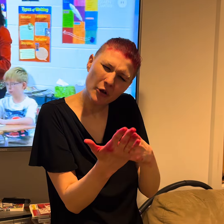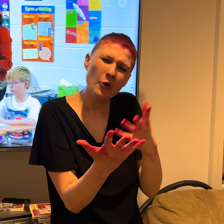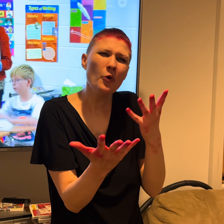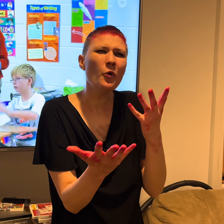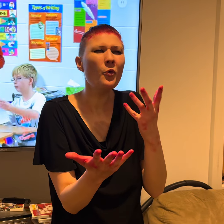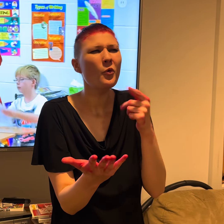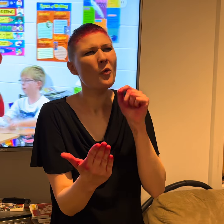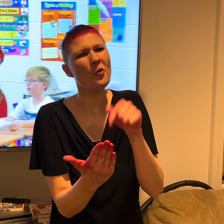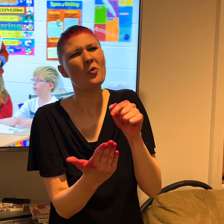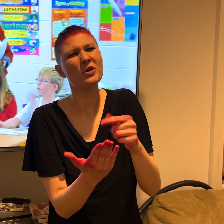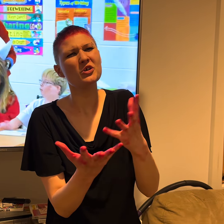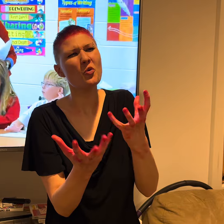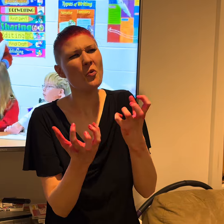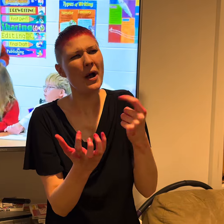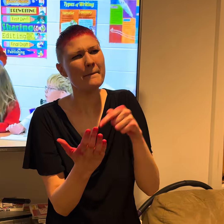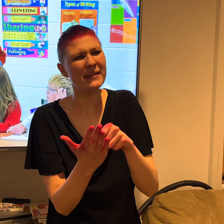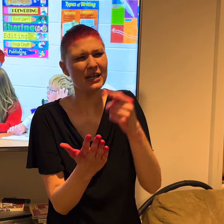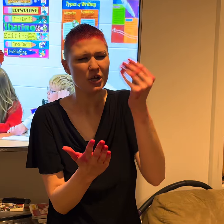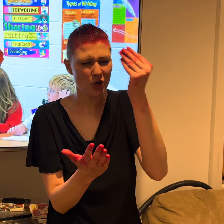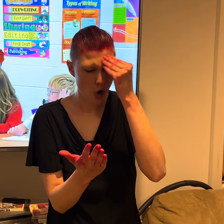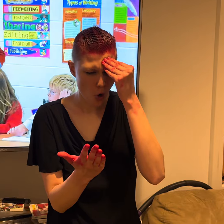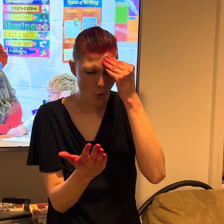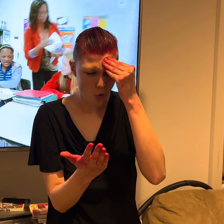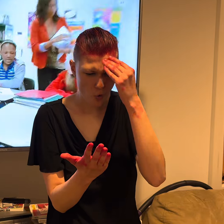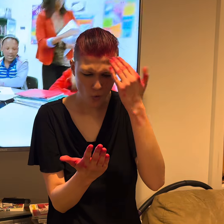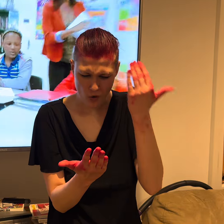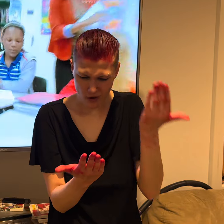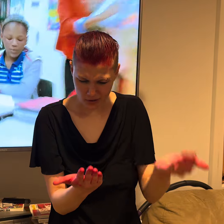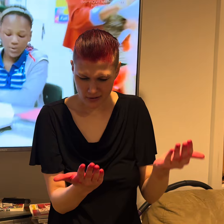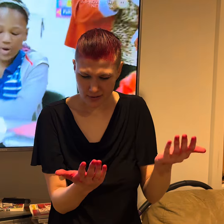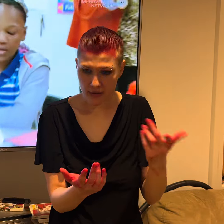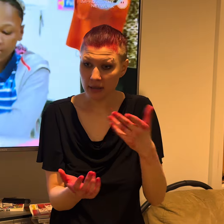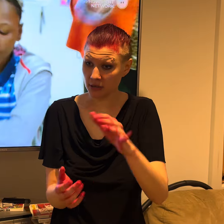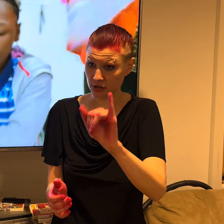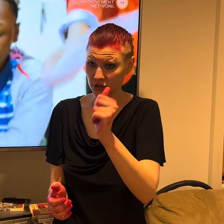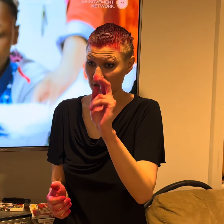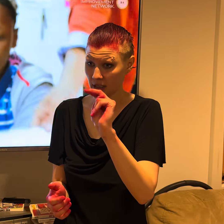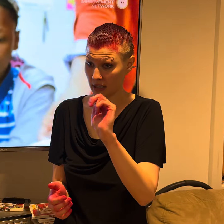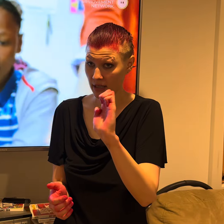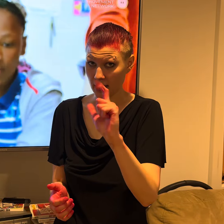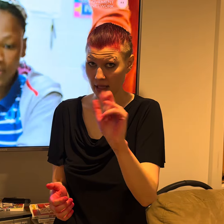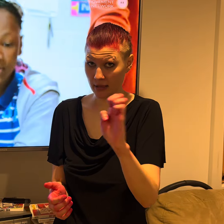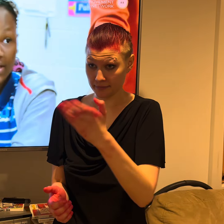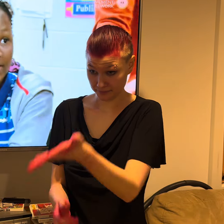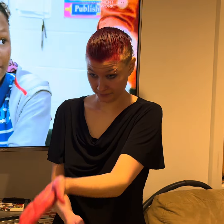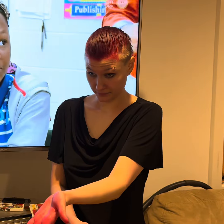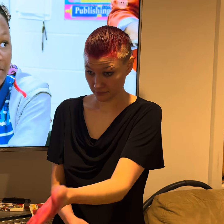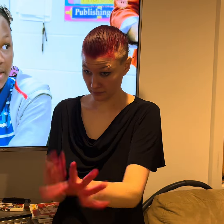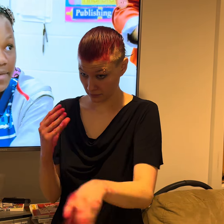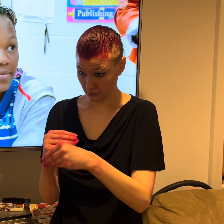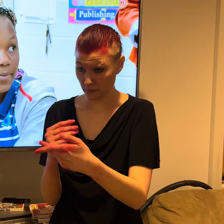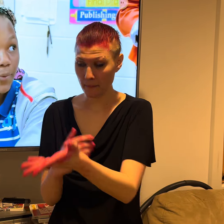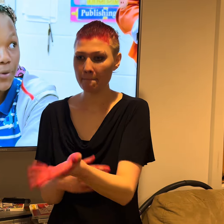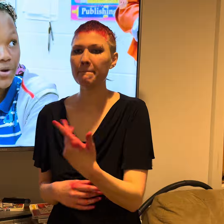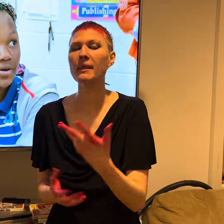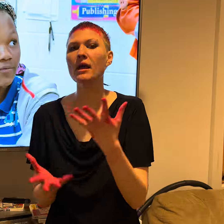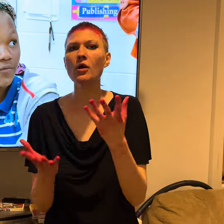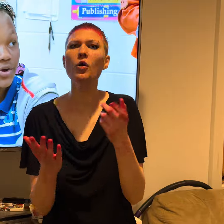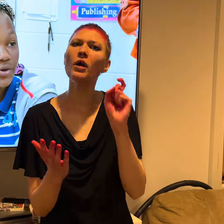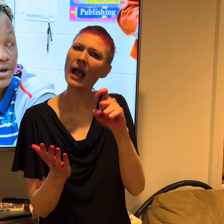Very well said. Janelle, you have something to add? You also like take your notes, things that you think may be important for you to know